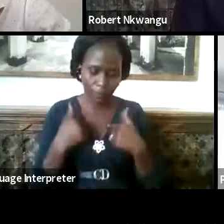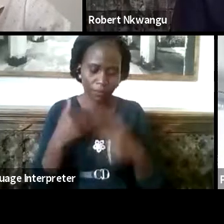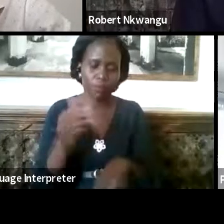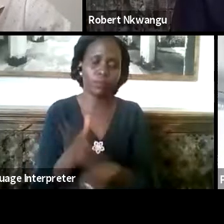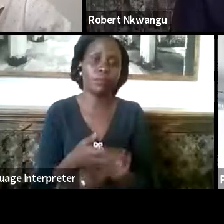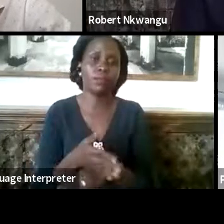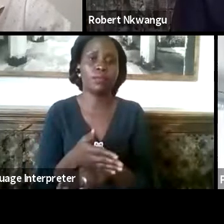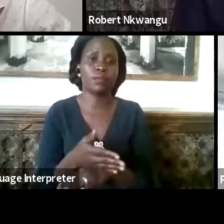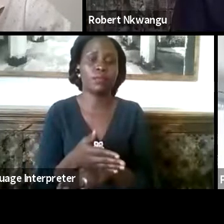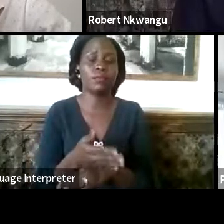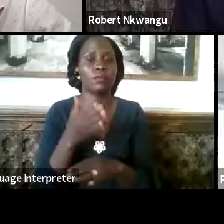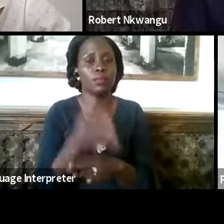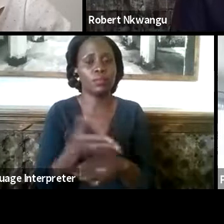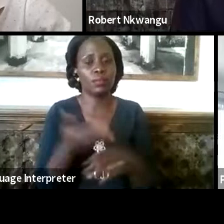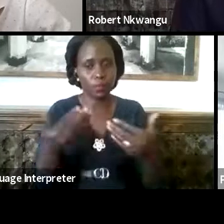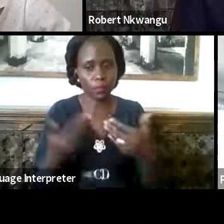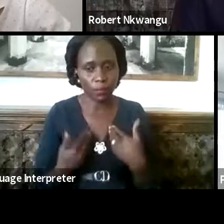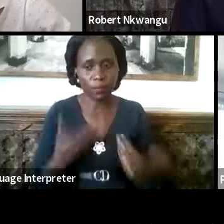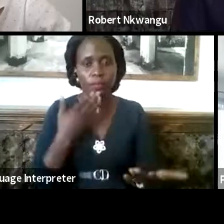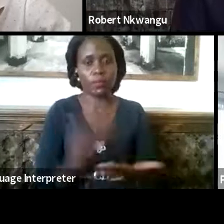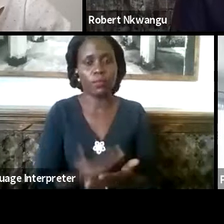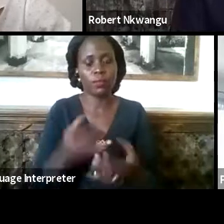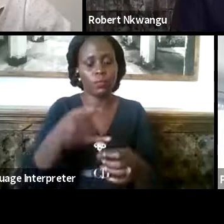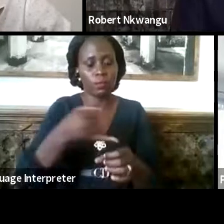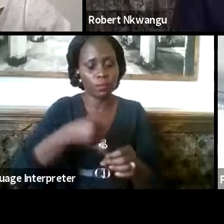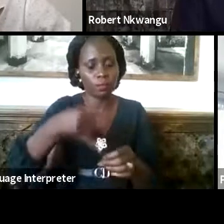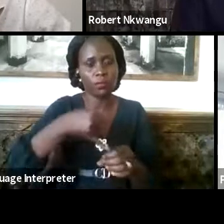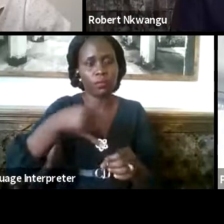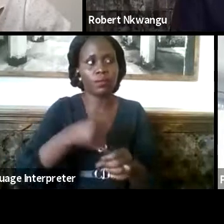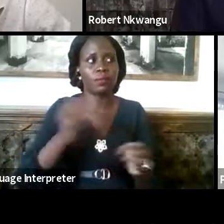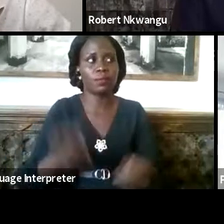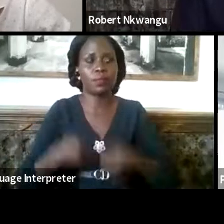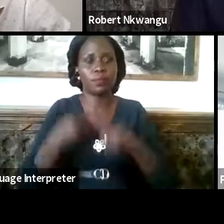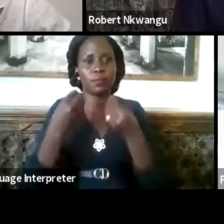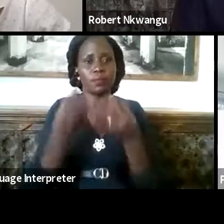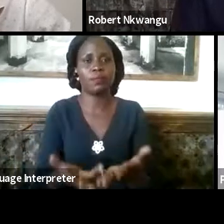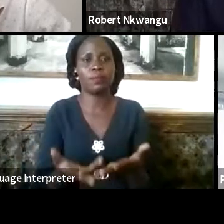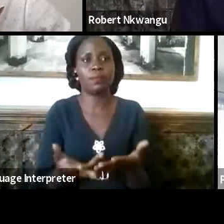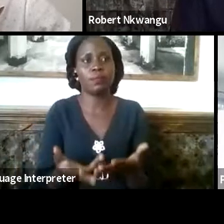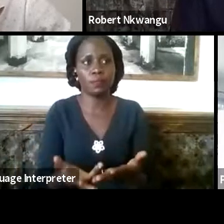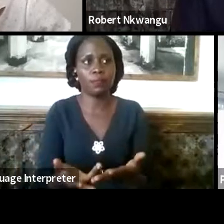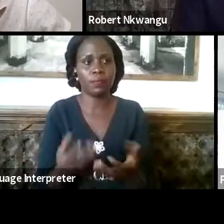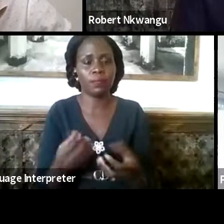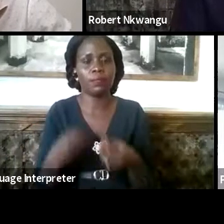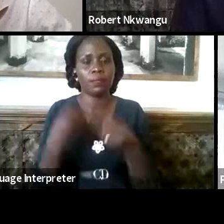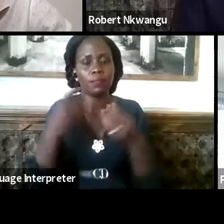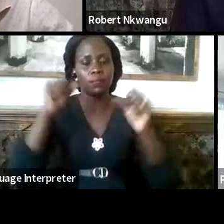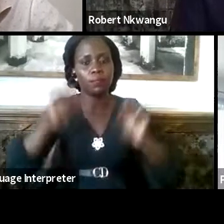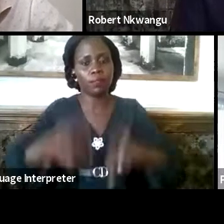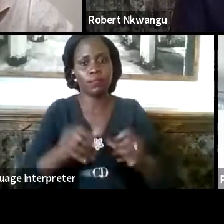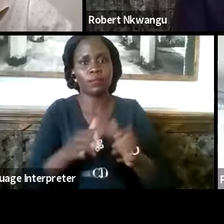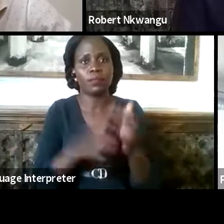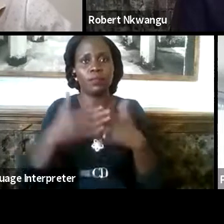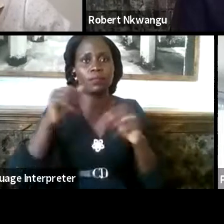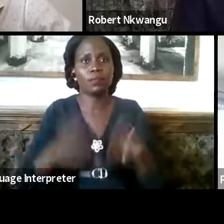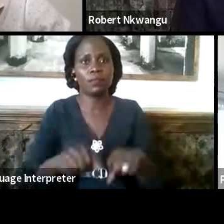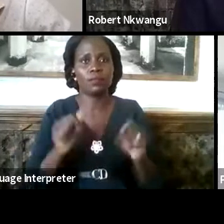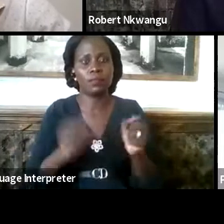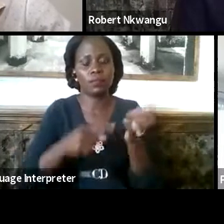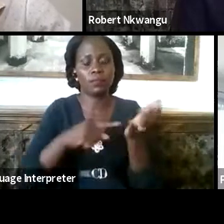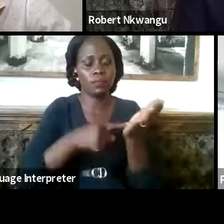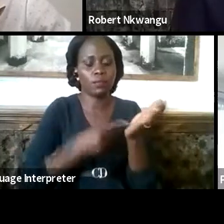meaningful inclusion, then we need to provide for appropriate, affordable, and accessible technologies that can enable people